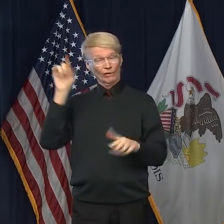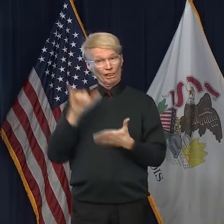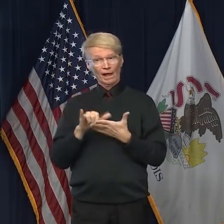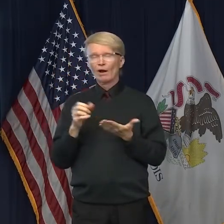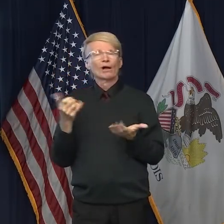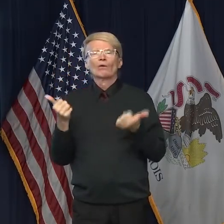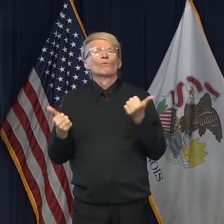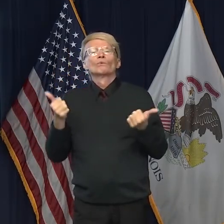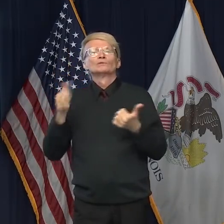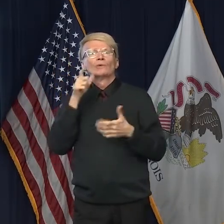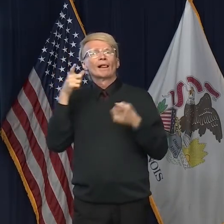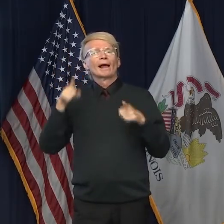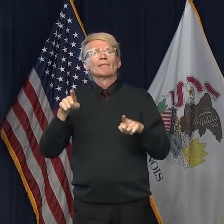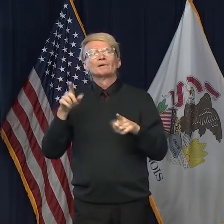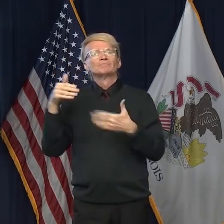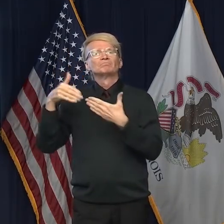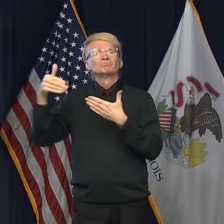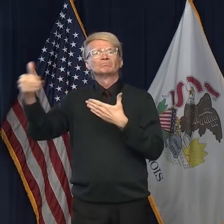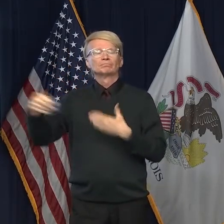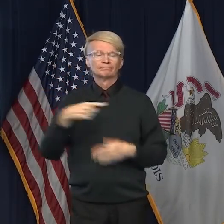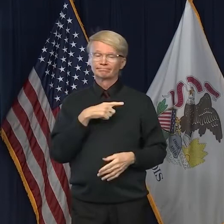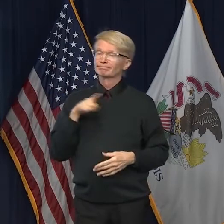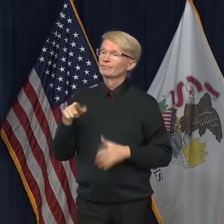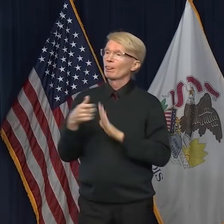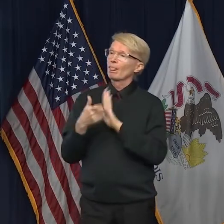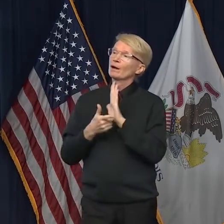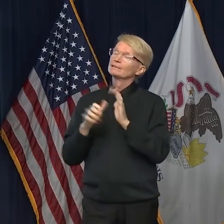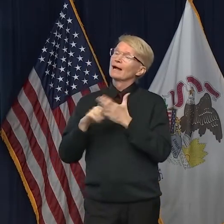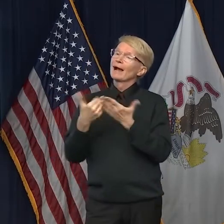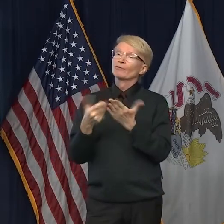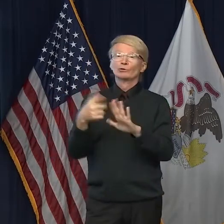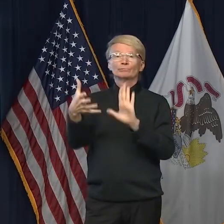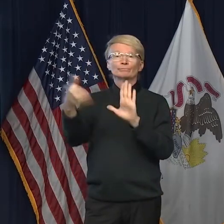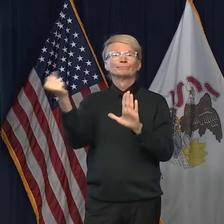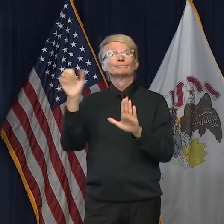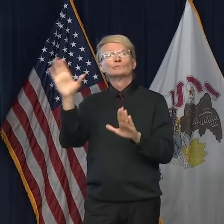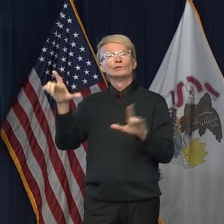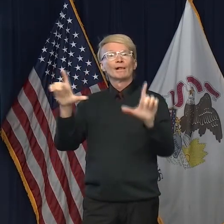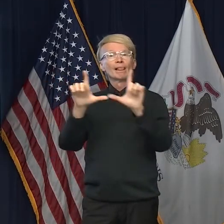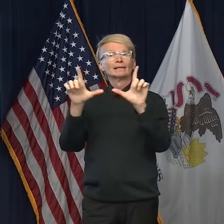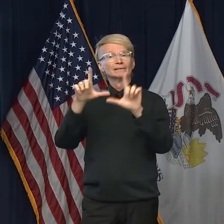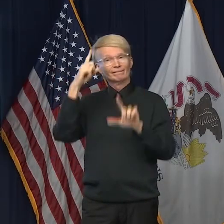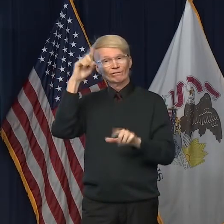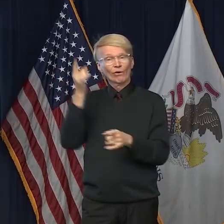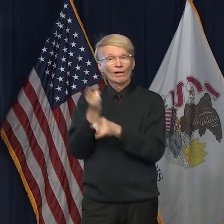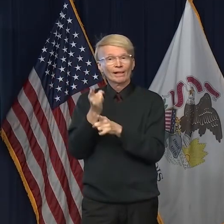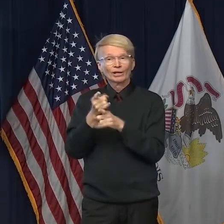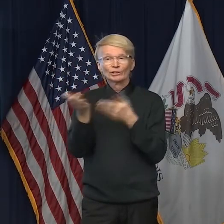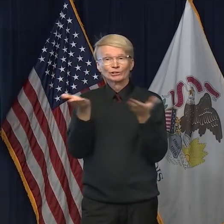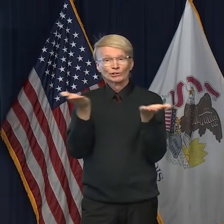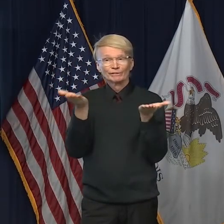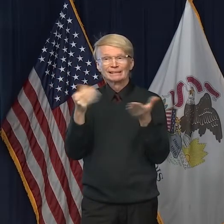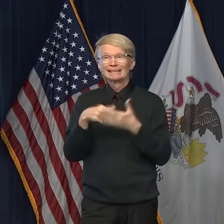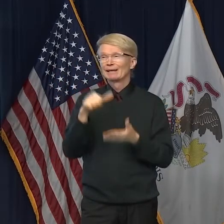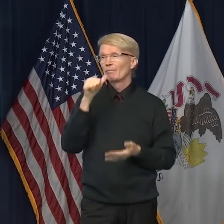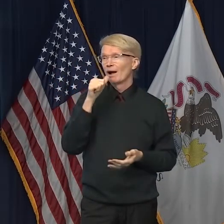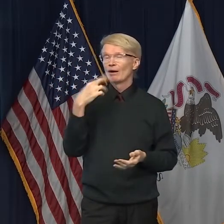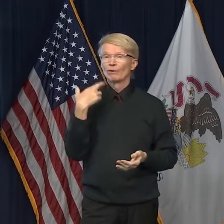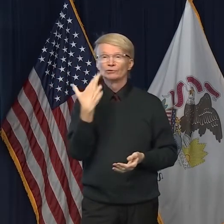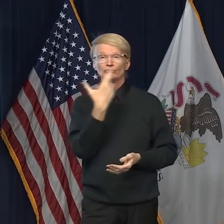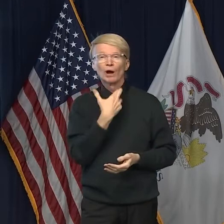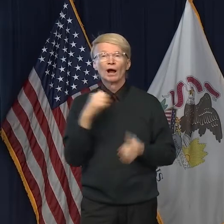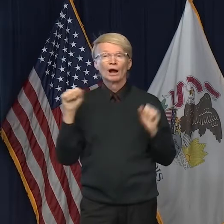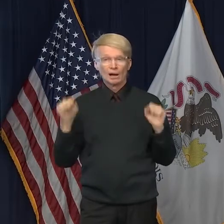So as you know, the laws around liquor license removal, something that allows a bar or restaurant